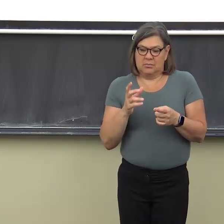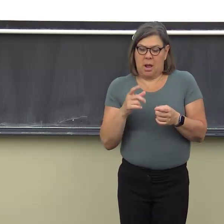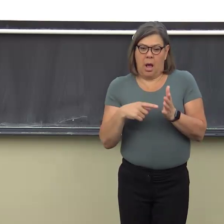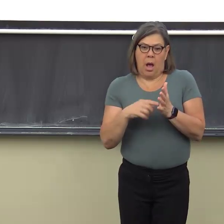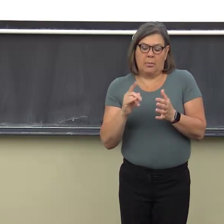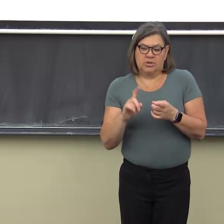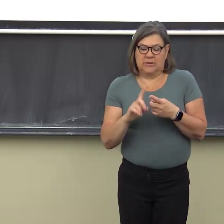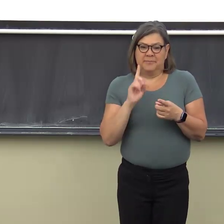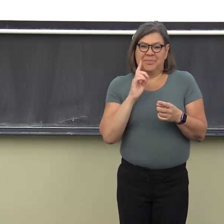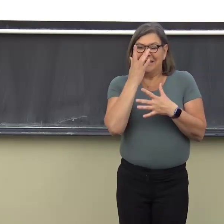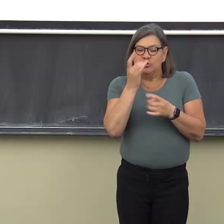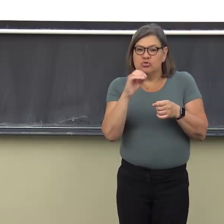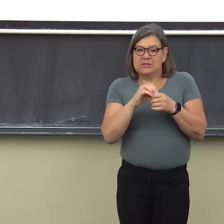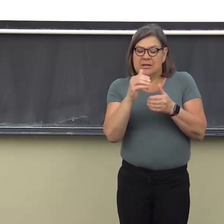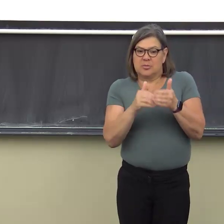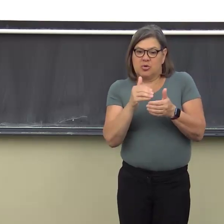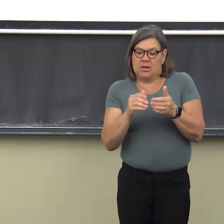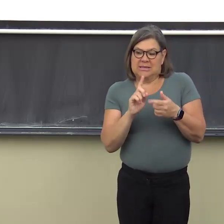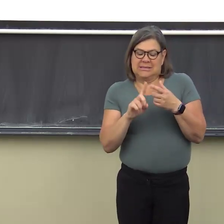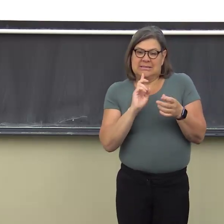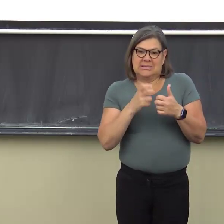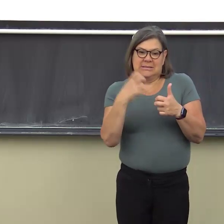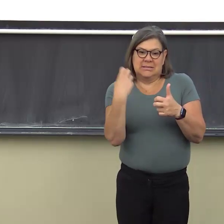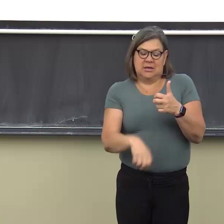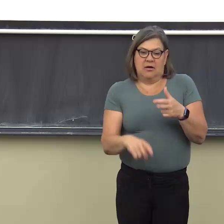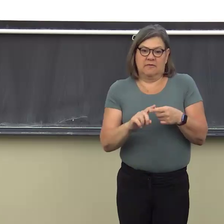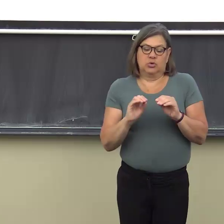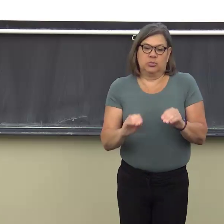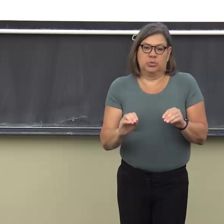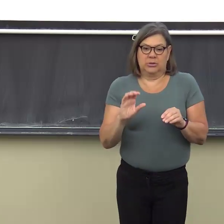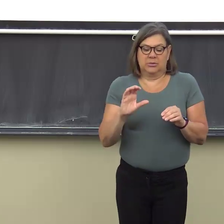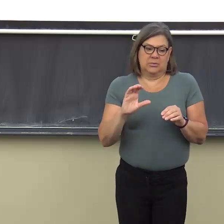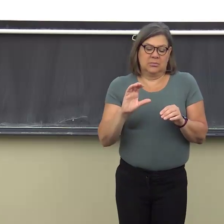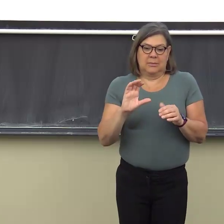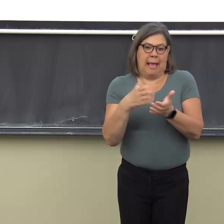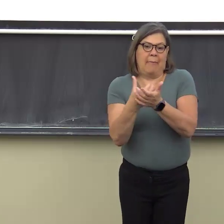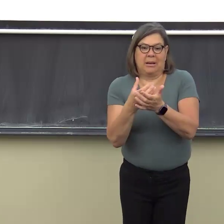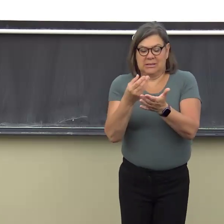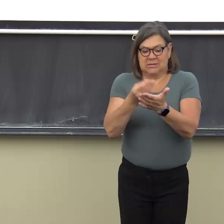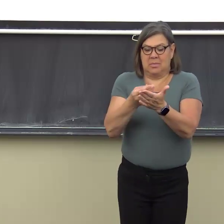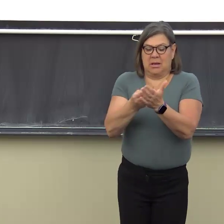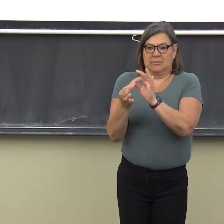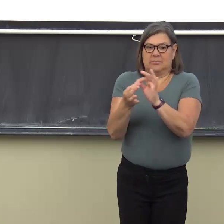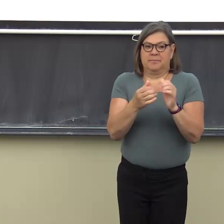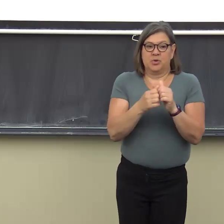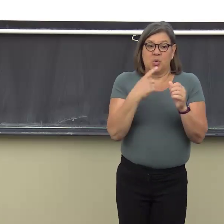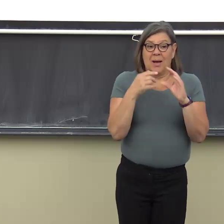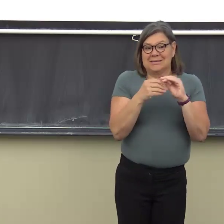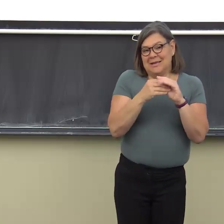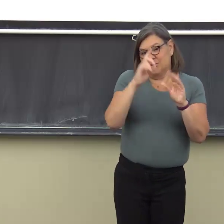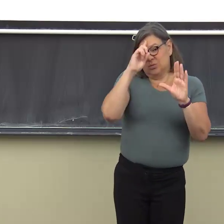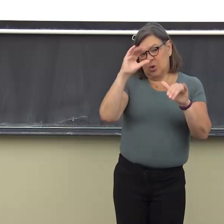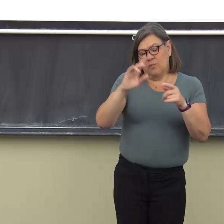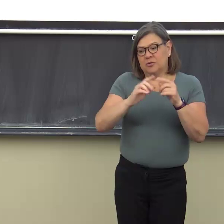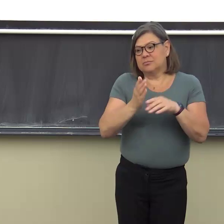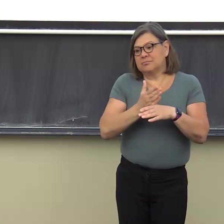The interest in the process is so difficult to put any capitalist, bracketing around. So I say this with the hopefulness. I'll just